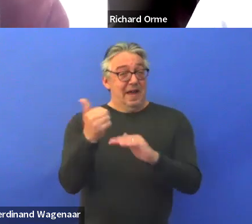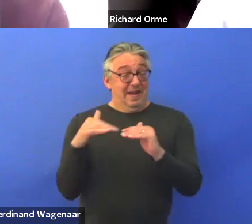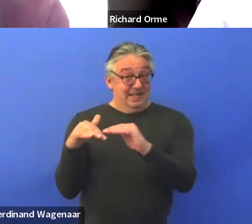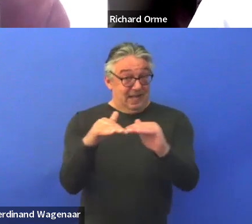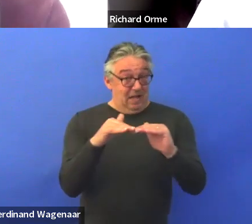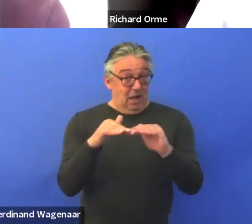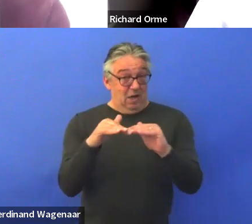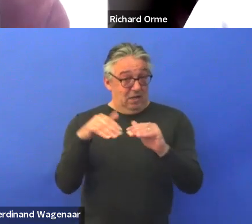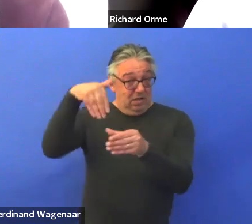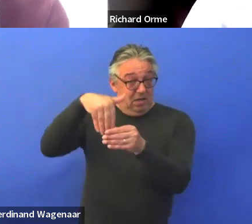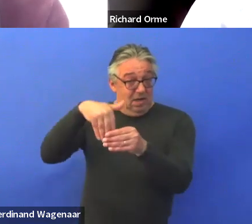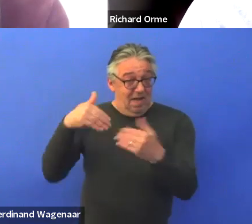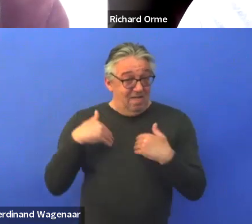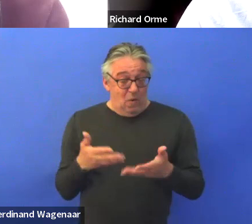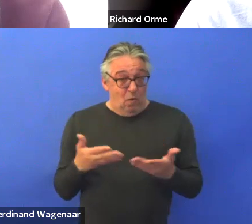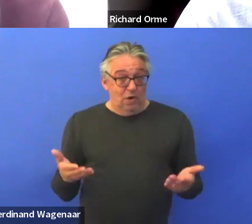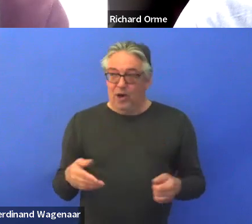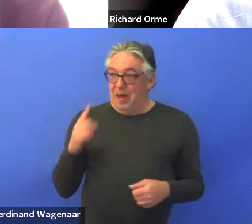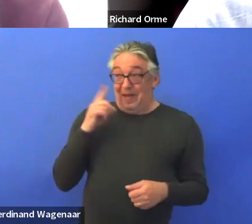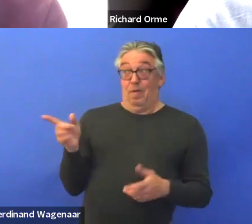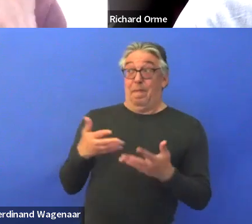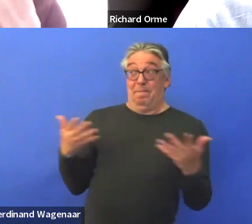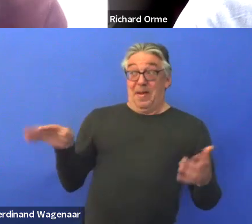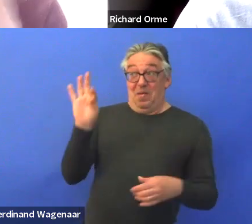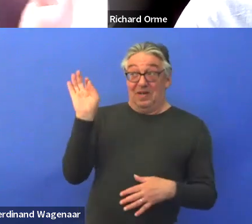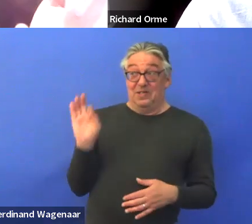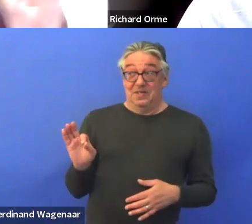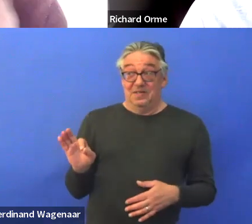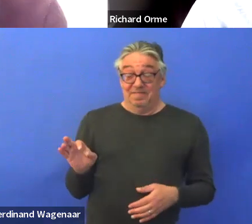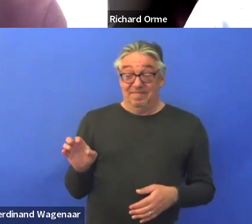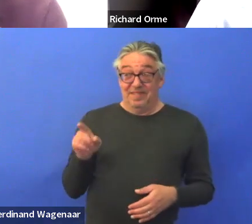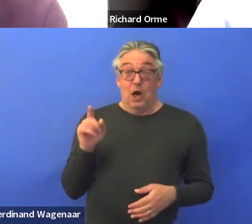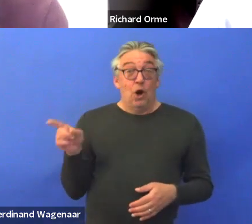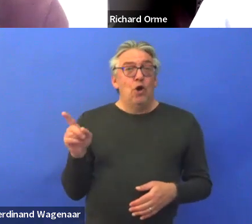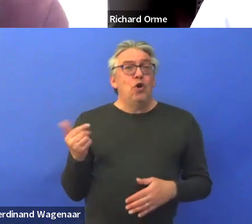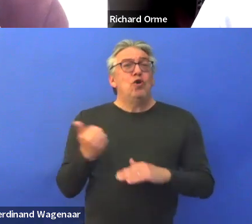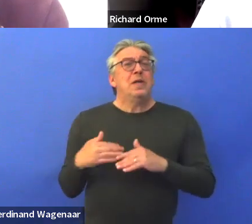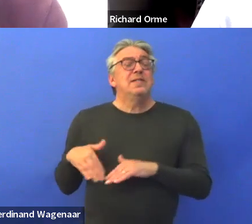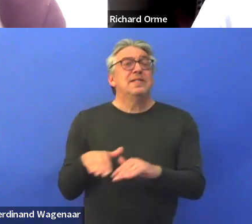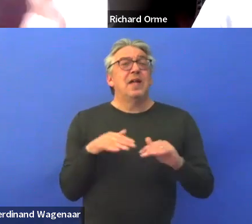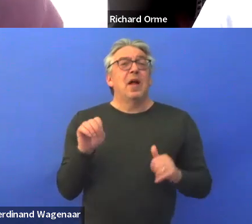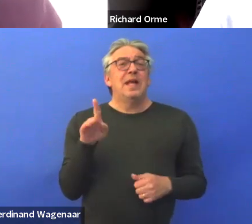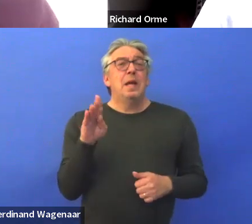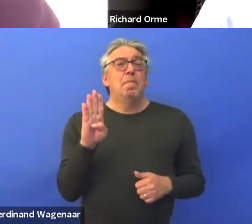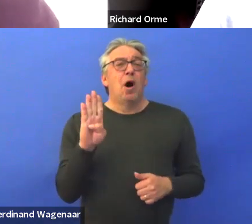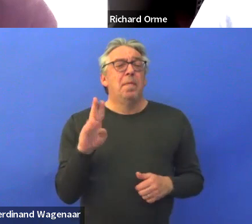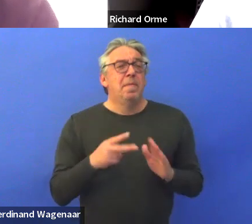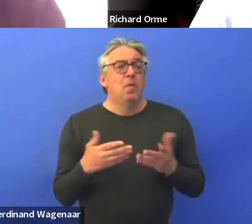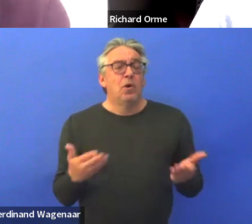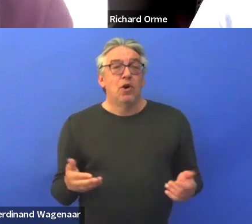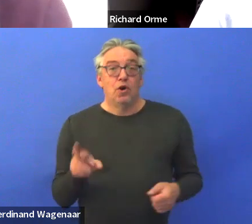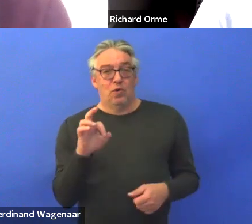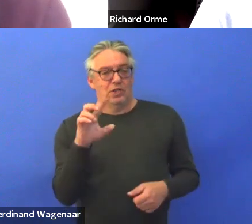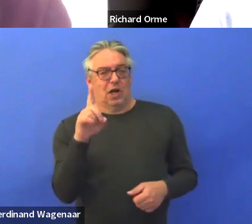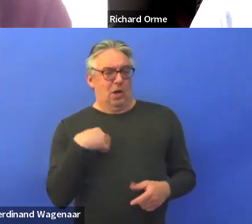can answer that broad question, what should be a standard EPUB? Why don't we cover